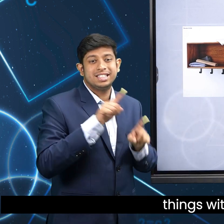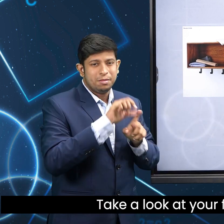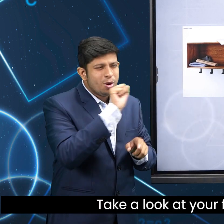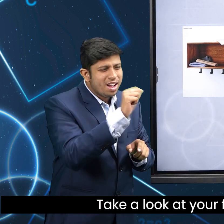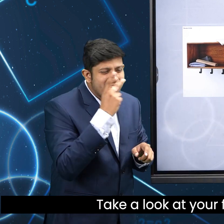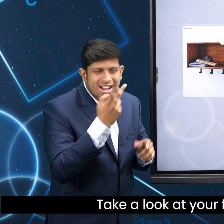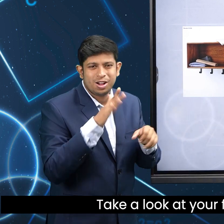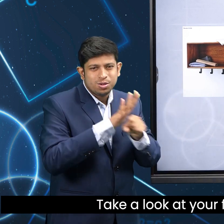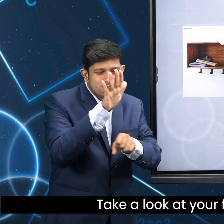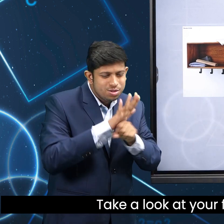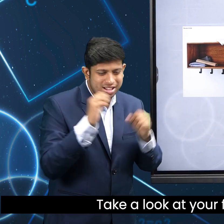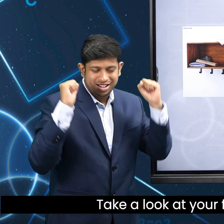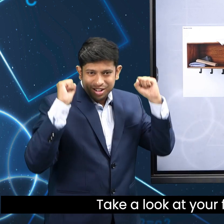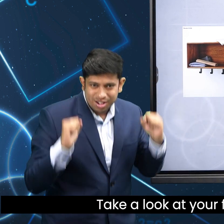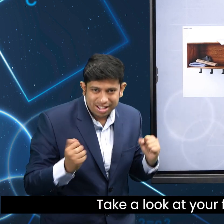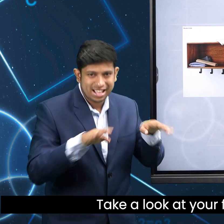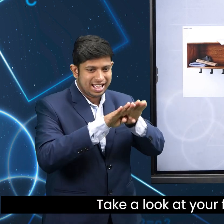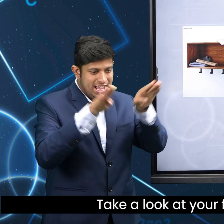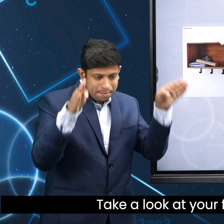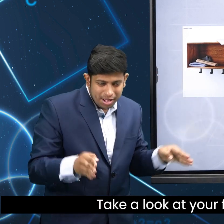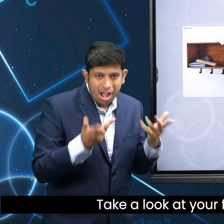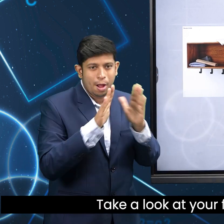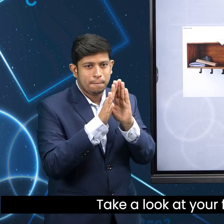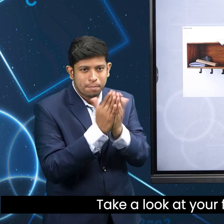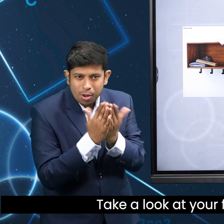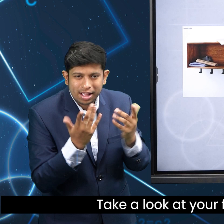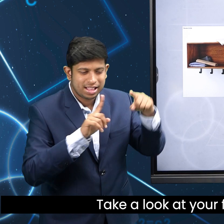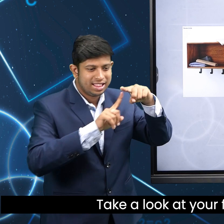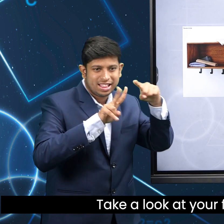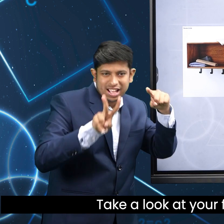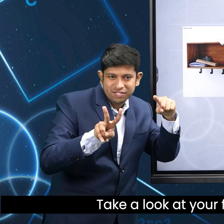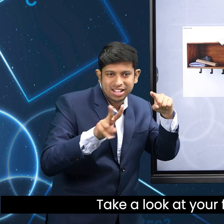Take a look at your furniture, books, or even the TV.